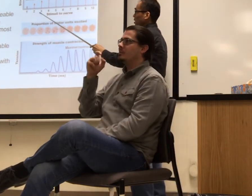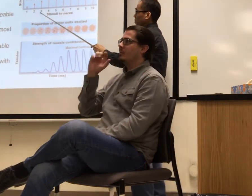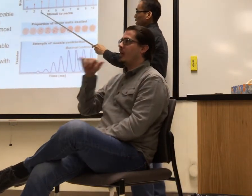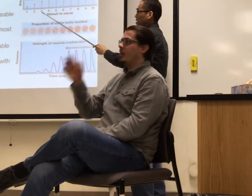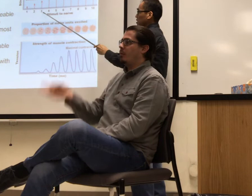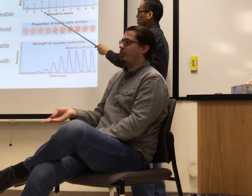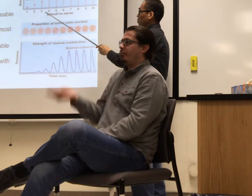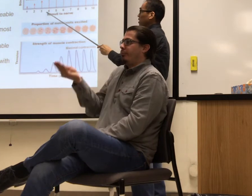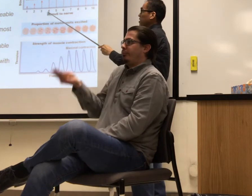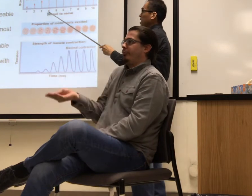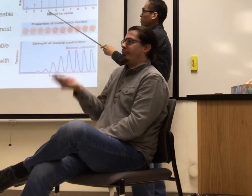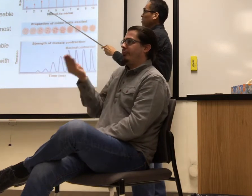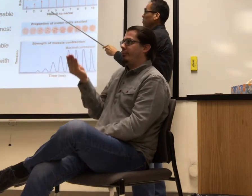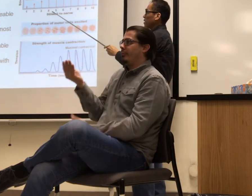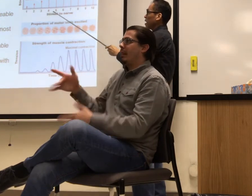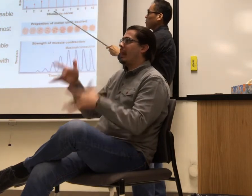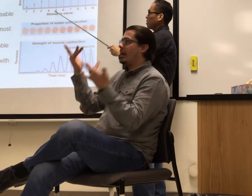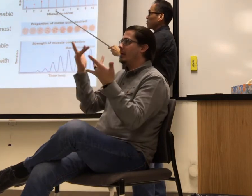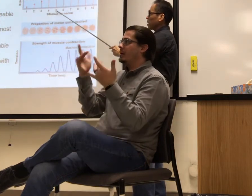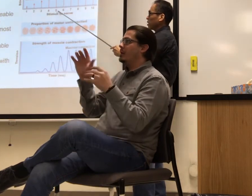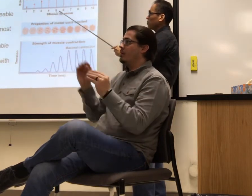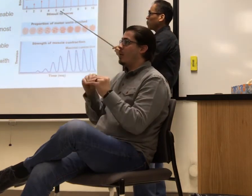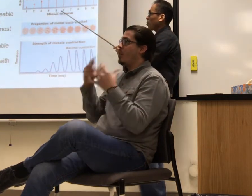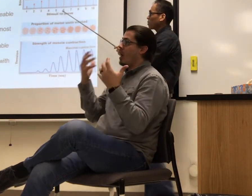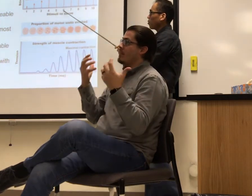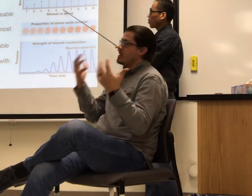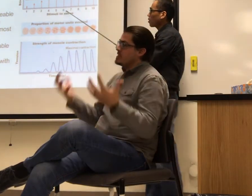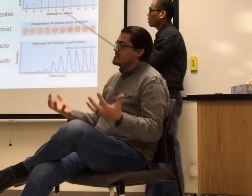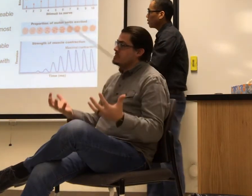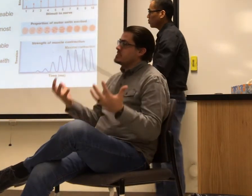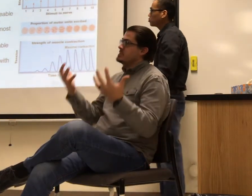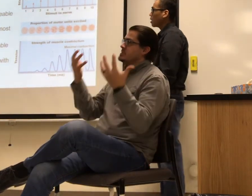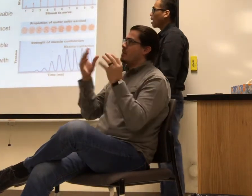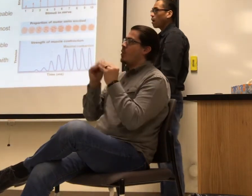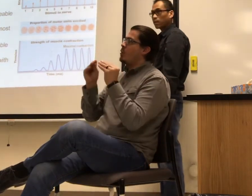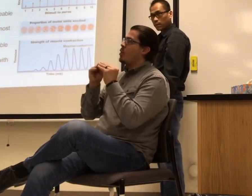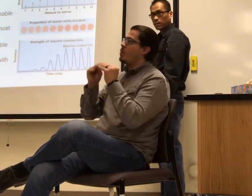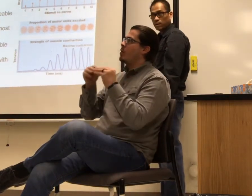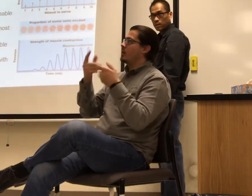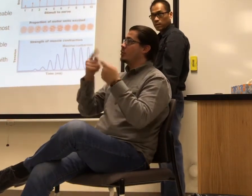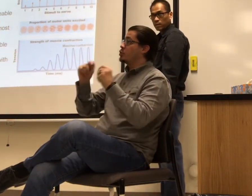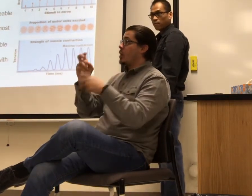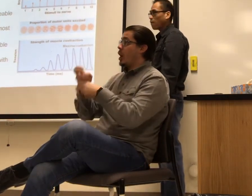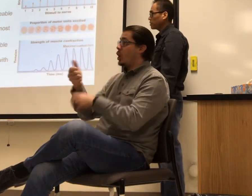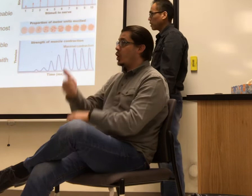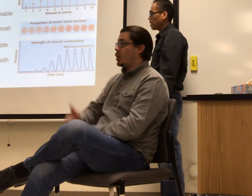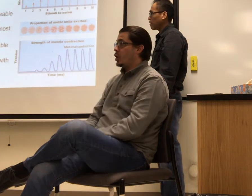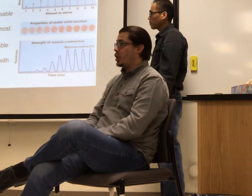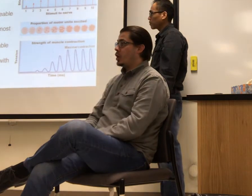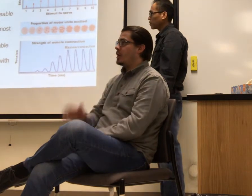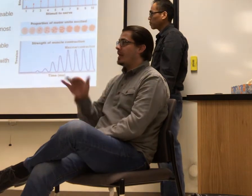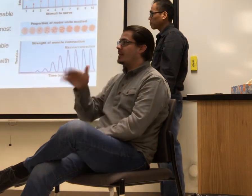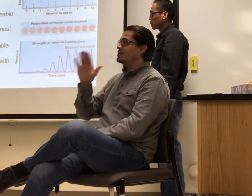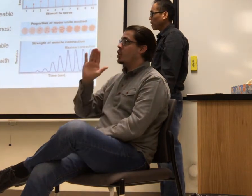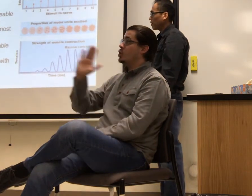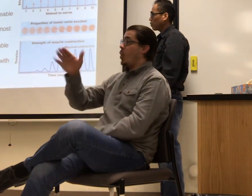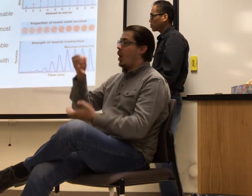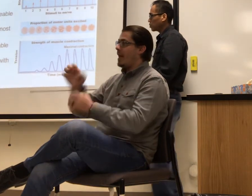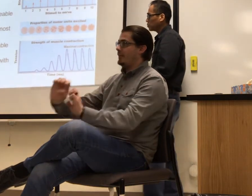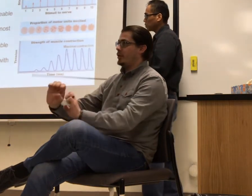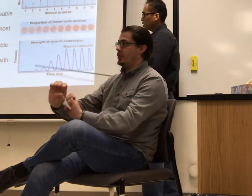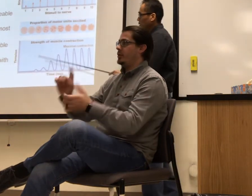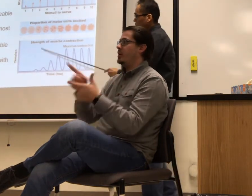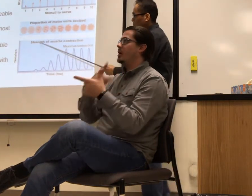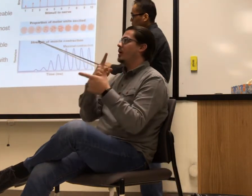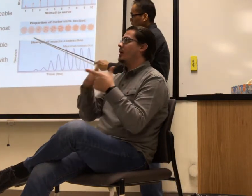heavy. But as the load gets heavier and heavier and you got to lift more and more, you try harder. Voluntary effort. And then what